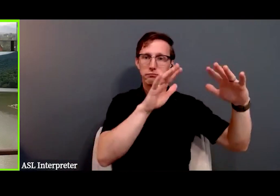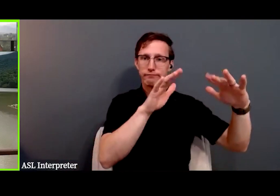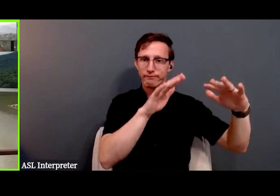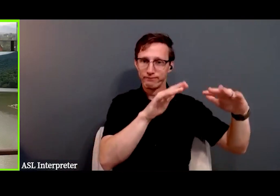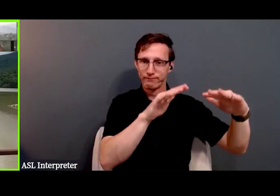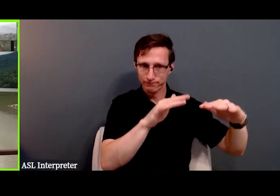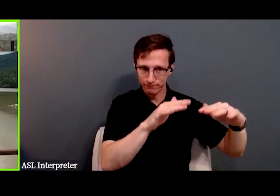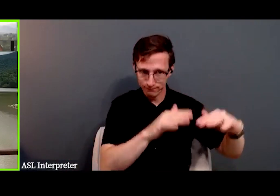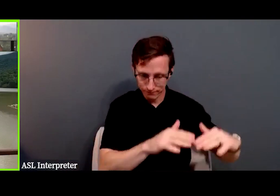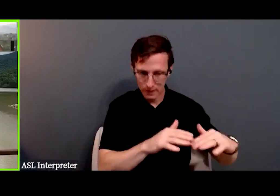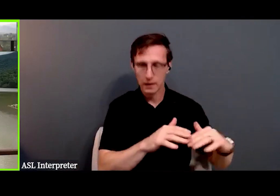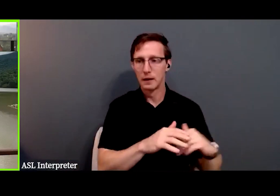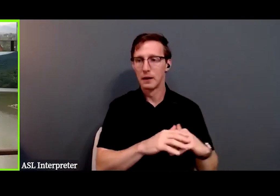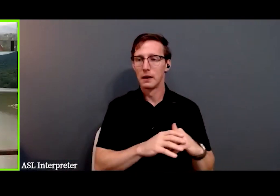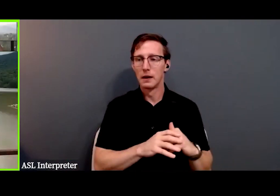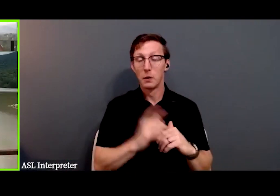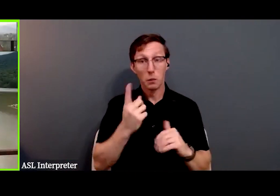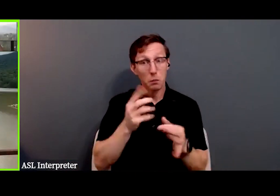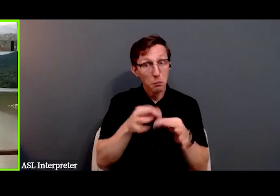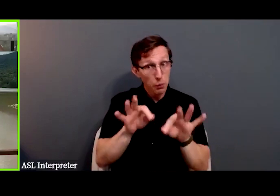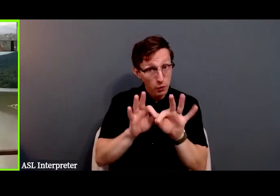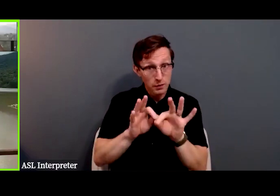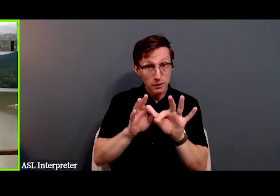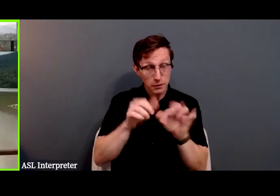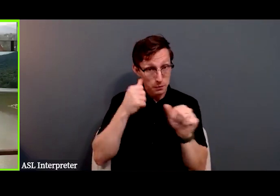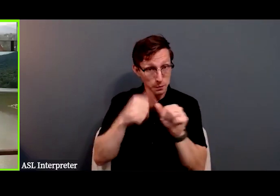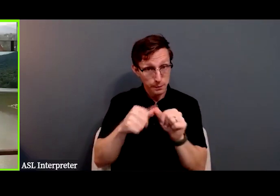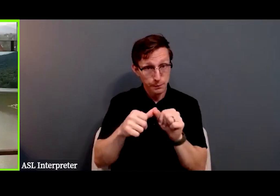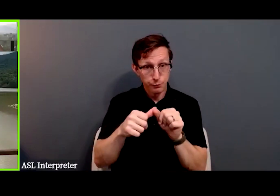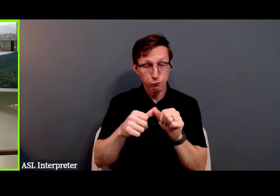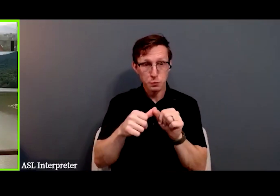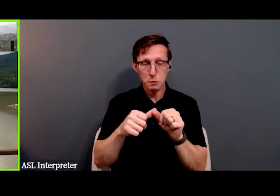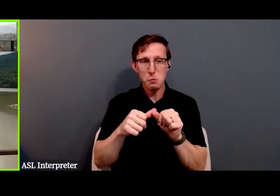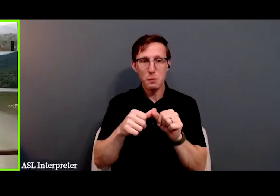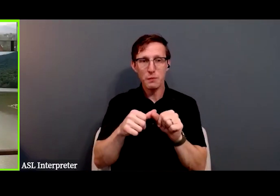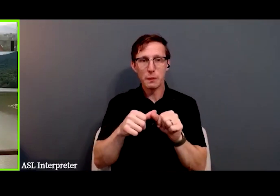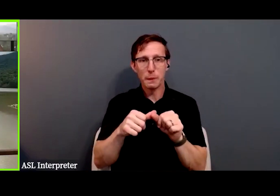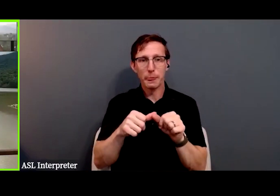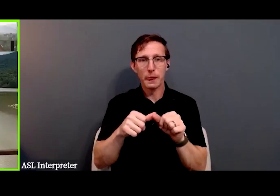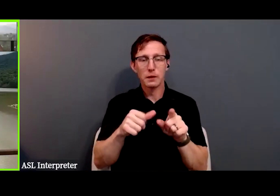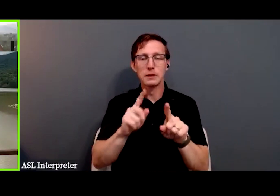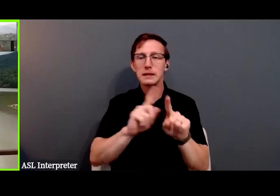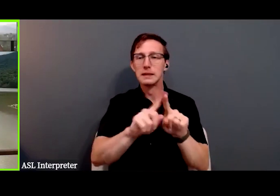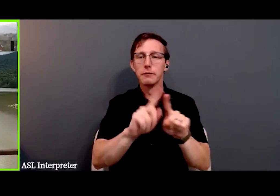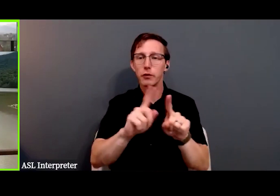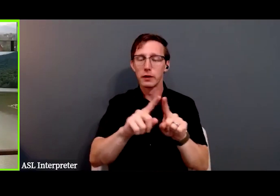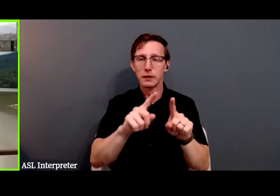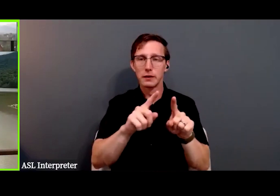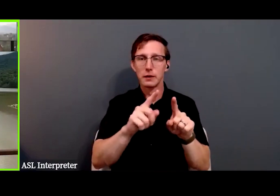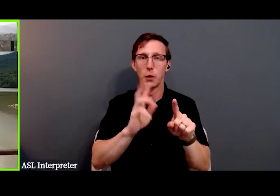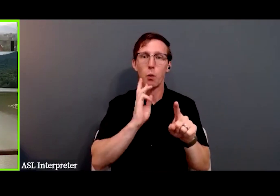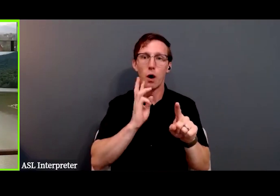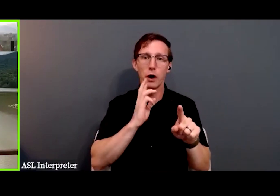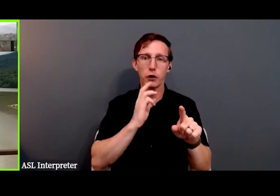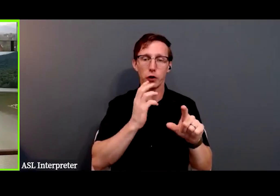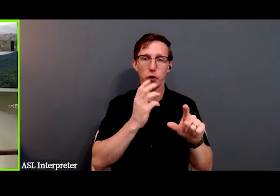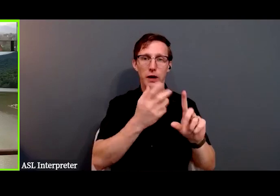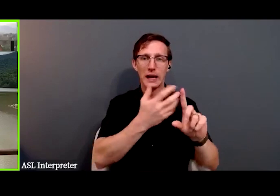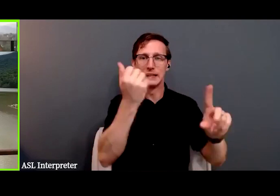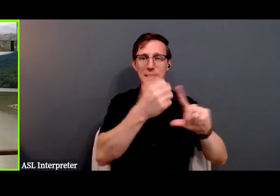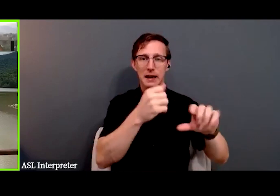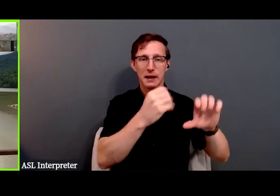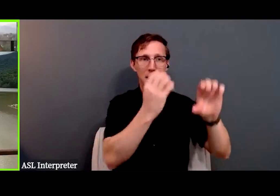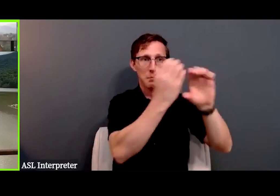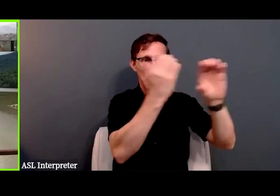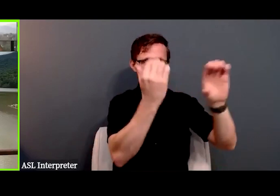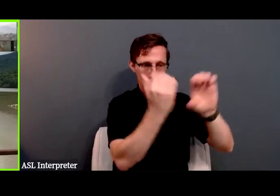is important to note is we are able to intake water at different depths. So there's different points in the water column that we can